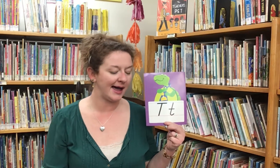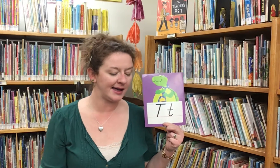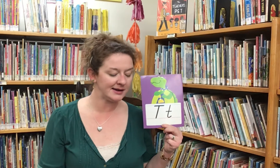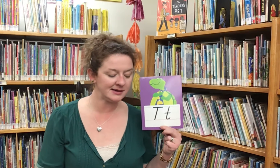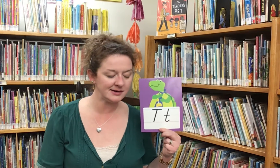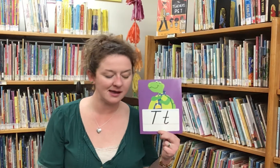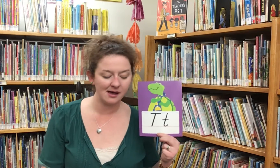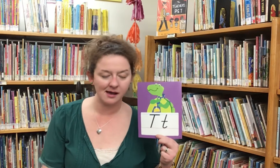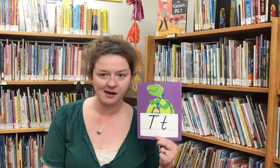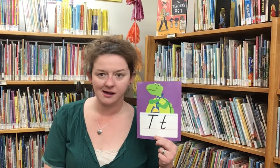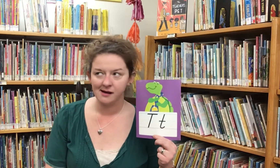and